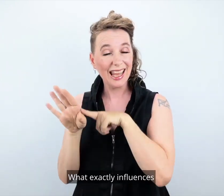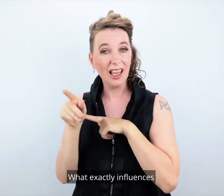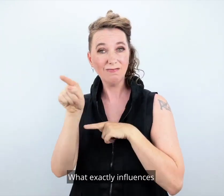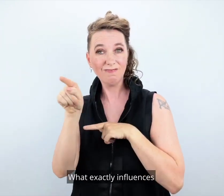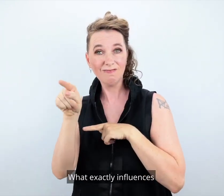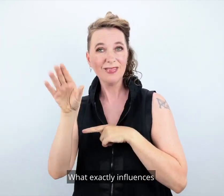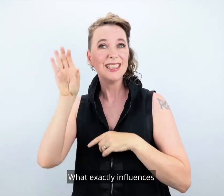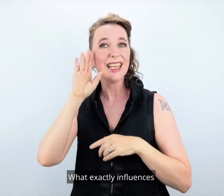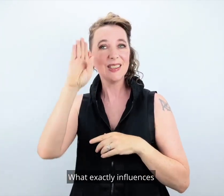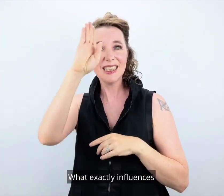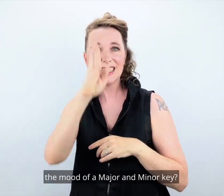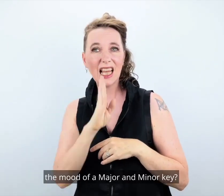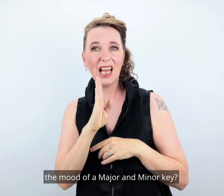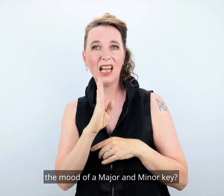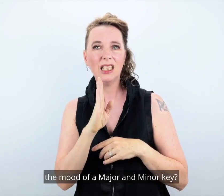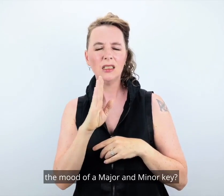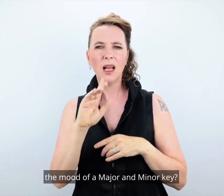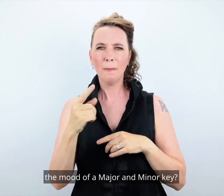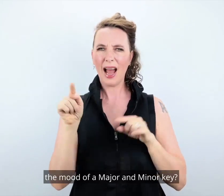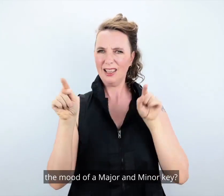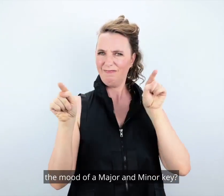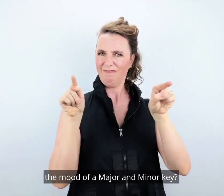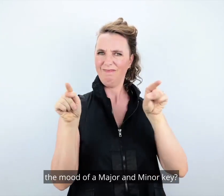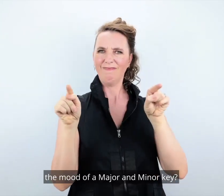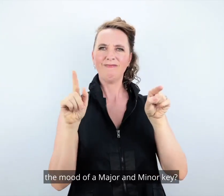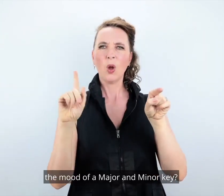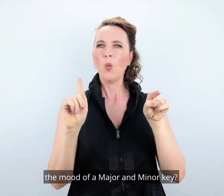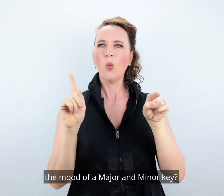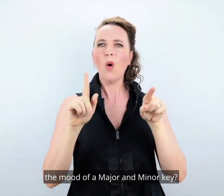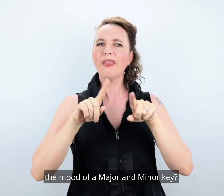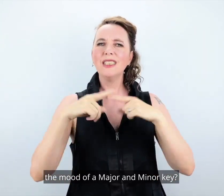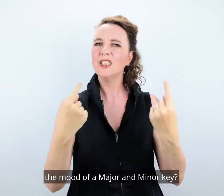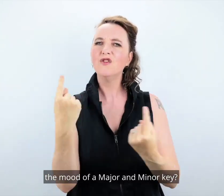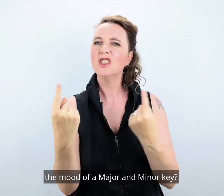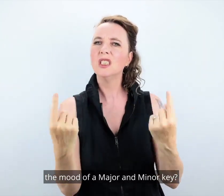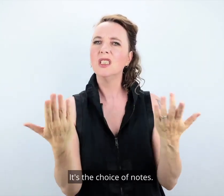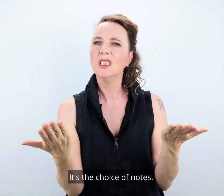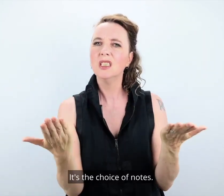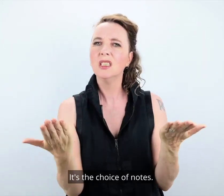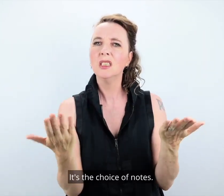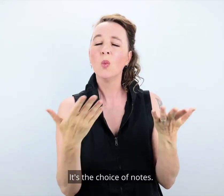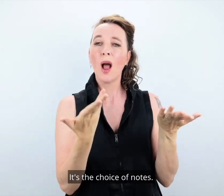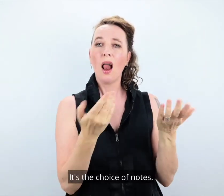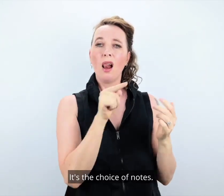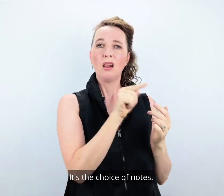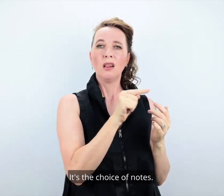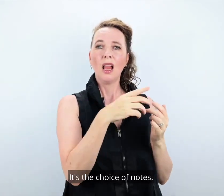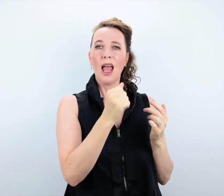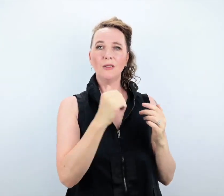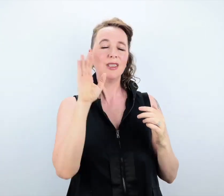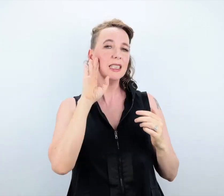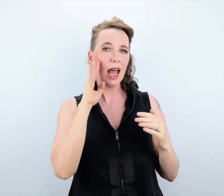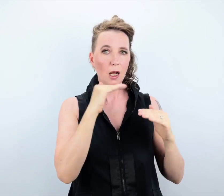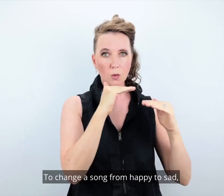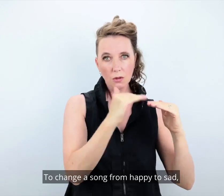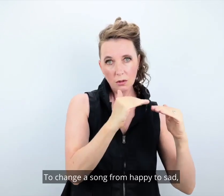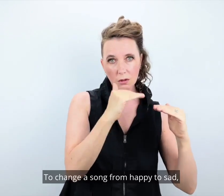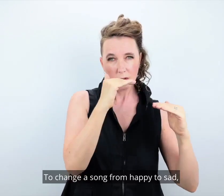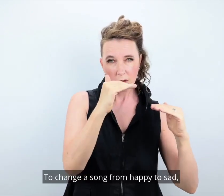exactly influences the mood of a major and minor key? It's the choice of notes. To change a song